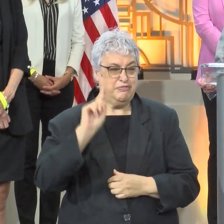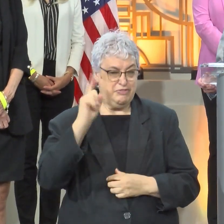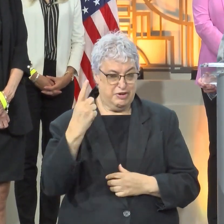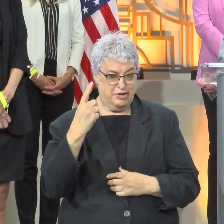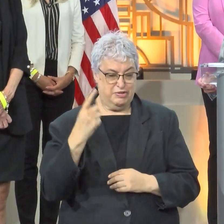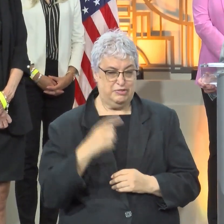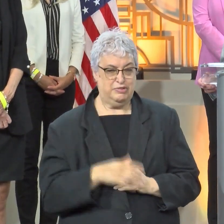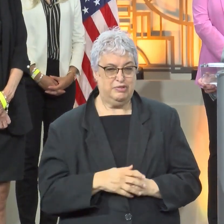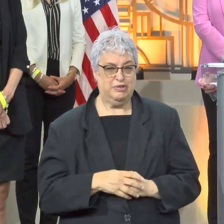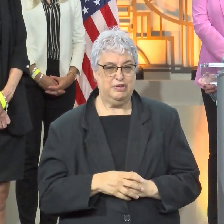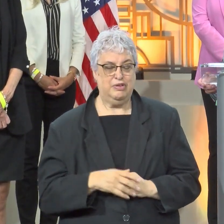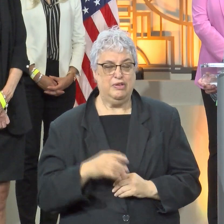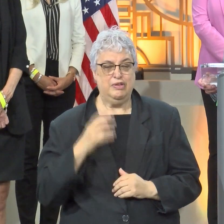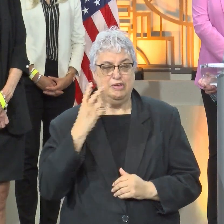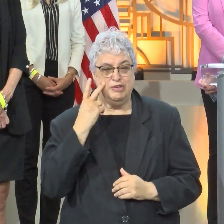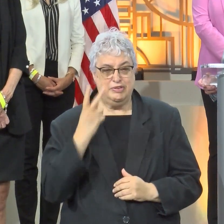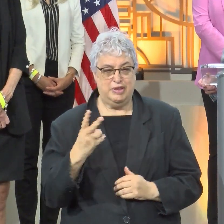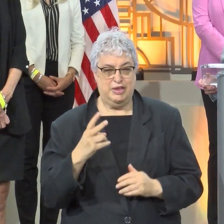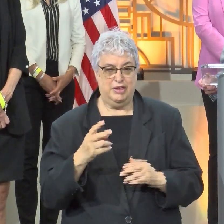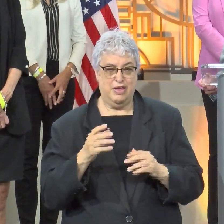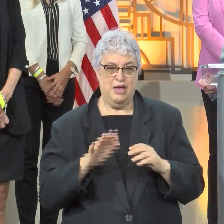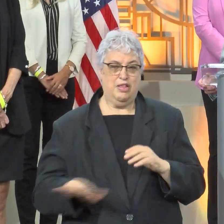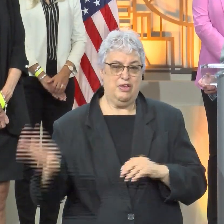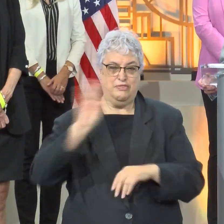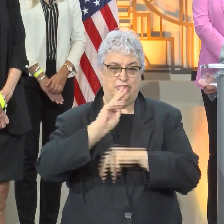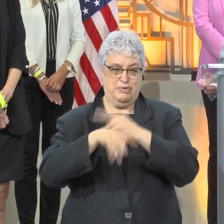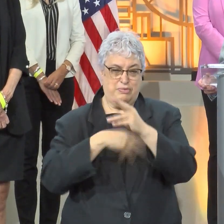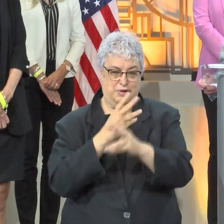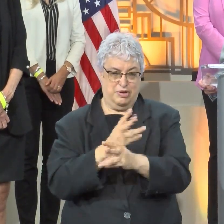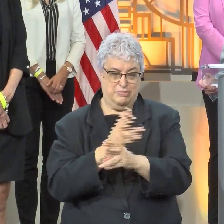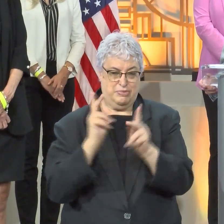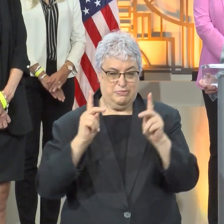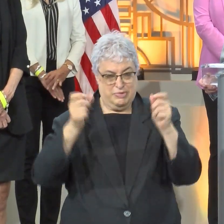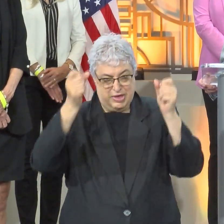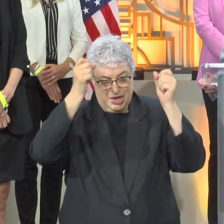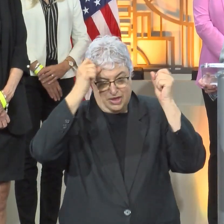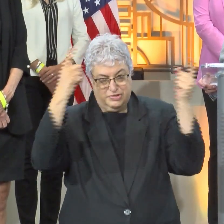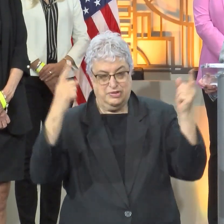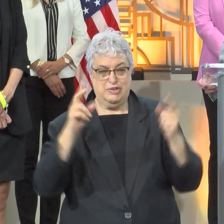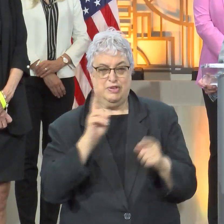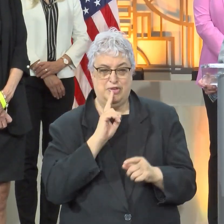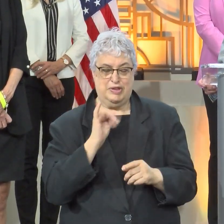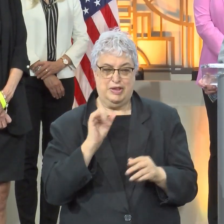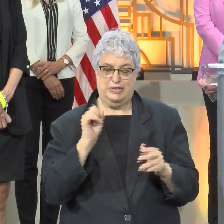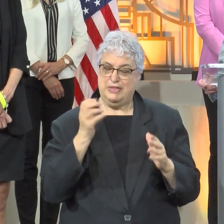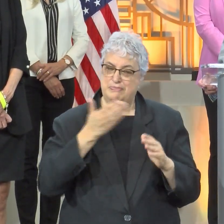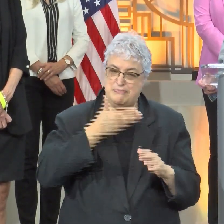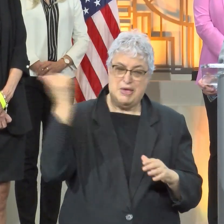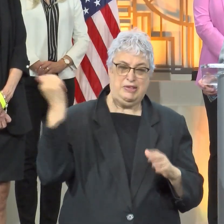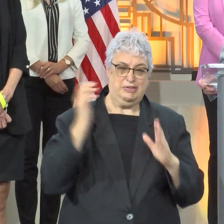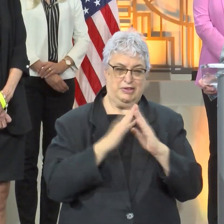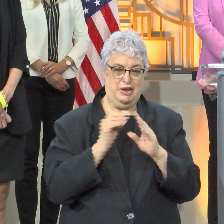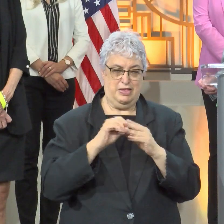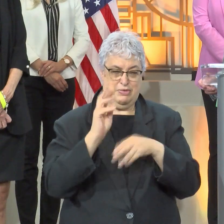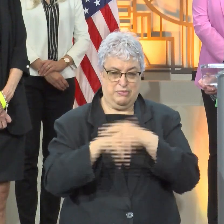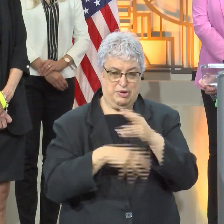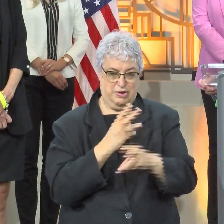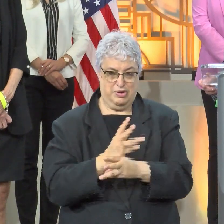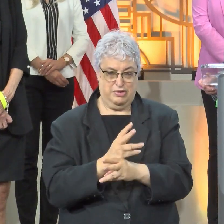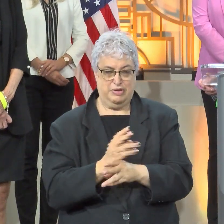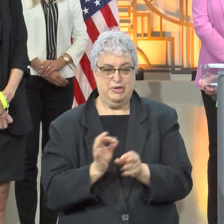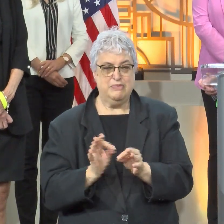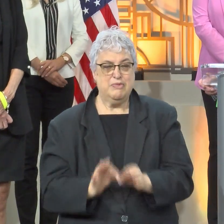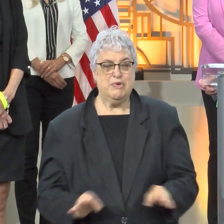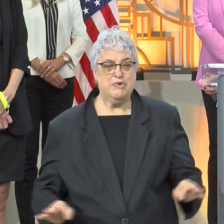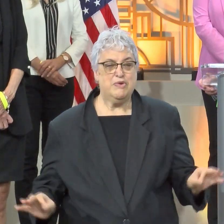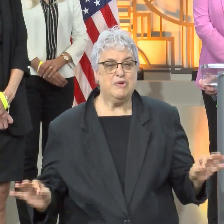and marketing Houston all over the world, and making sure that people understand that Houston is the greatest city in the world, this is a very important topic.